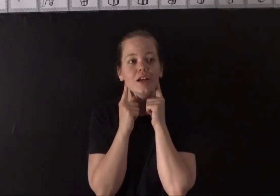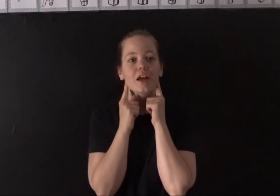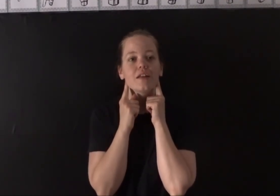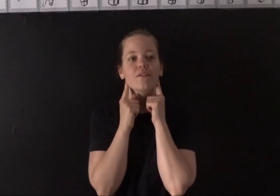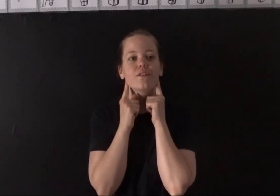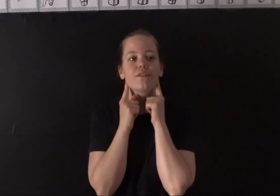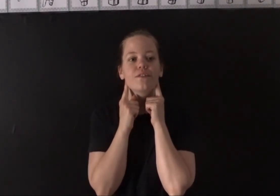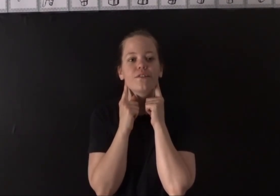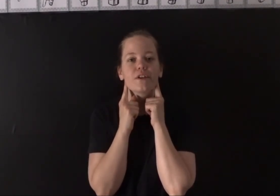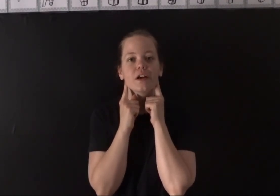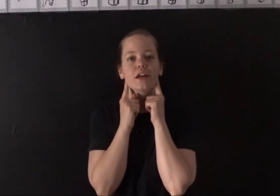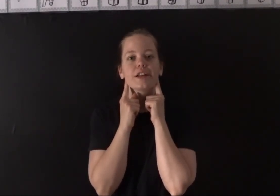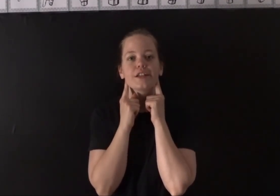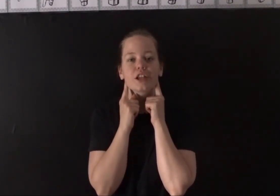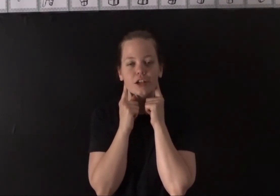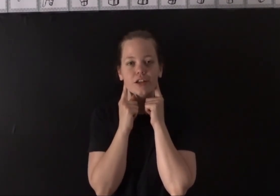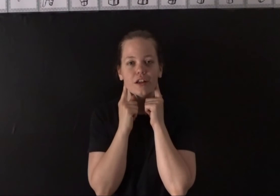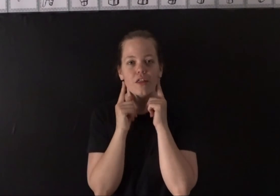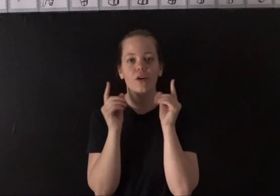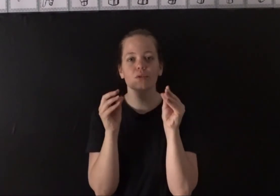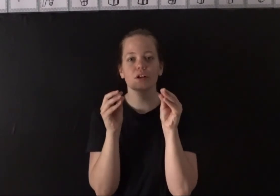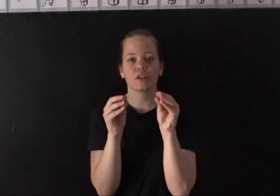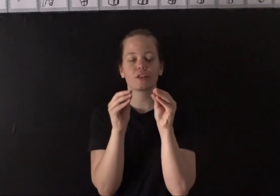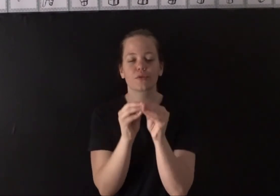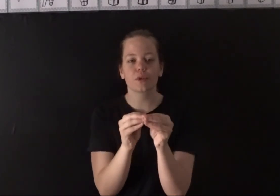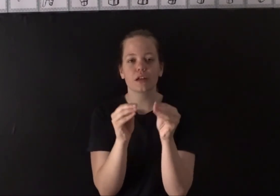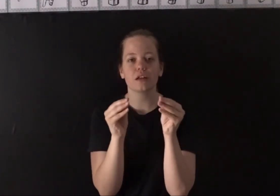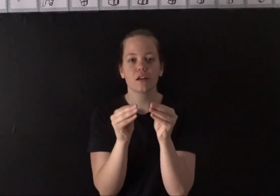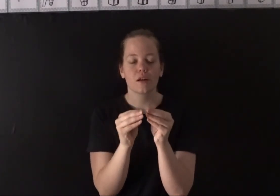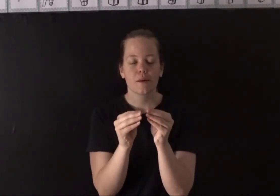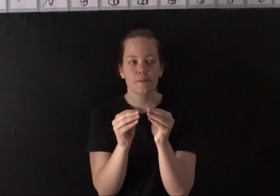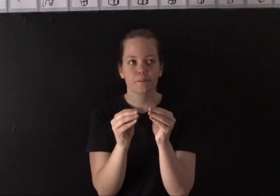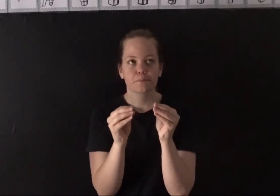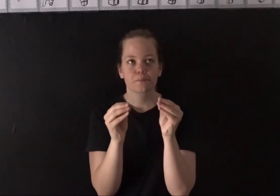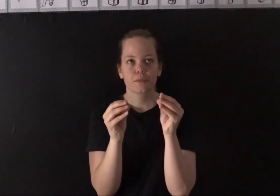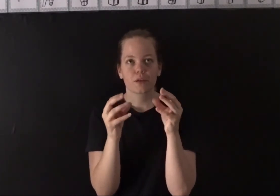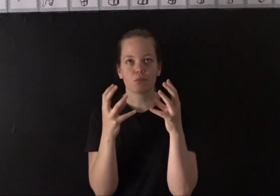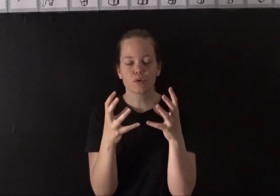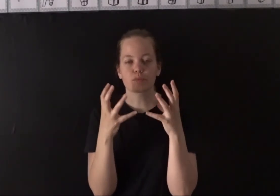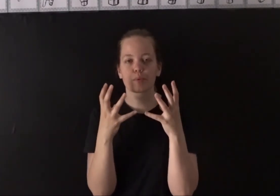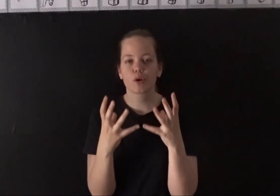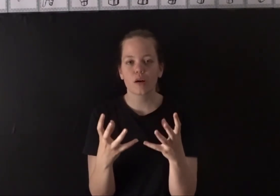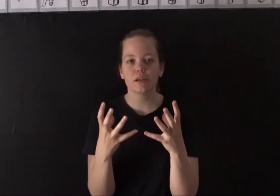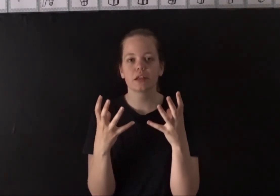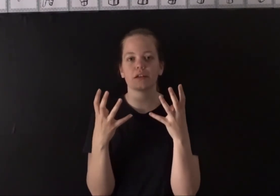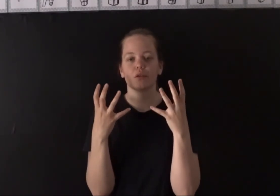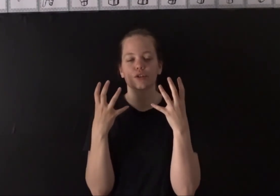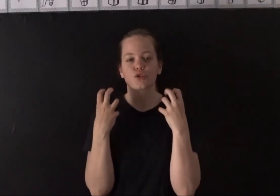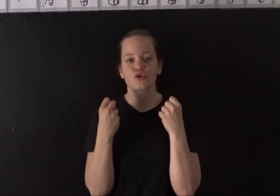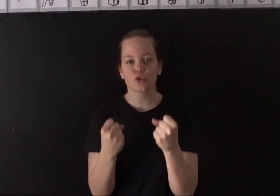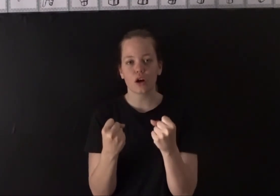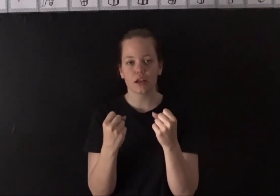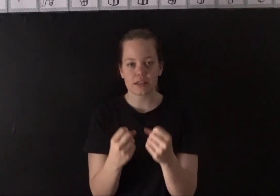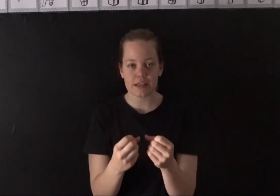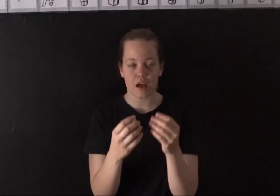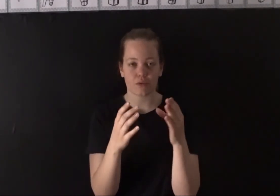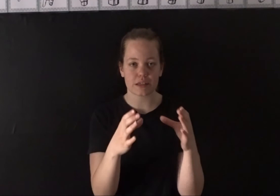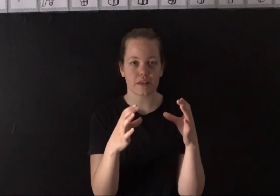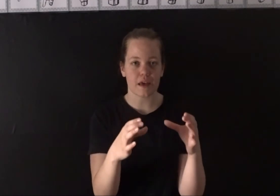and a V and T. Those are the 3 most prominent or strongest sounds in that